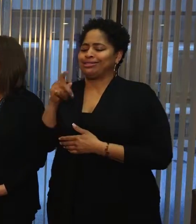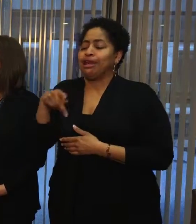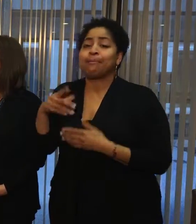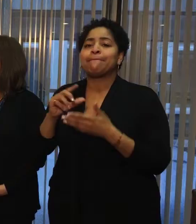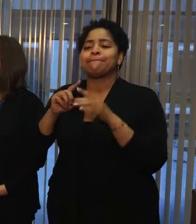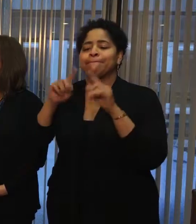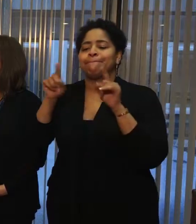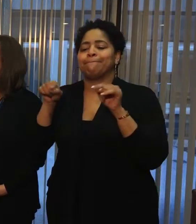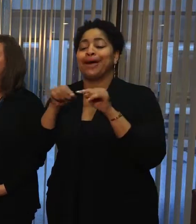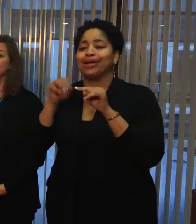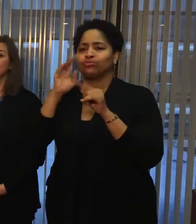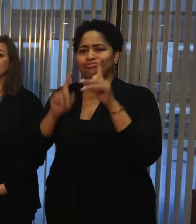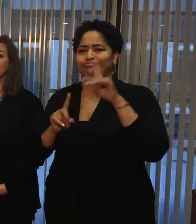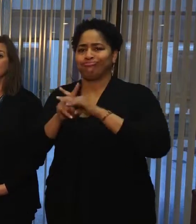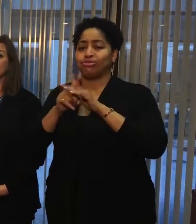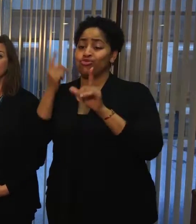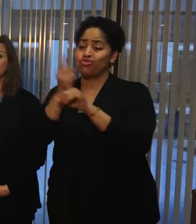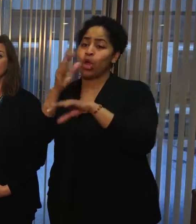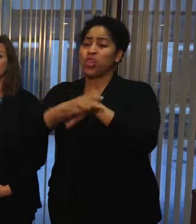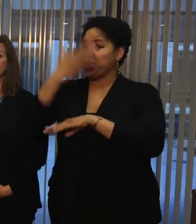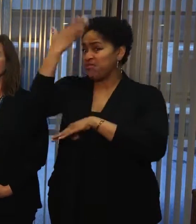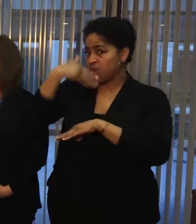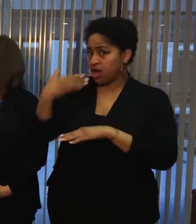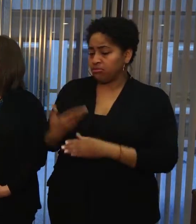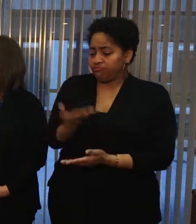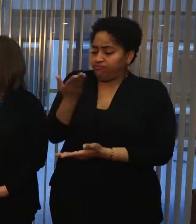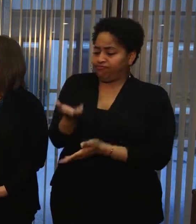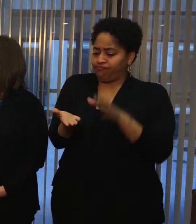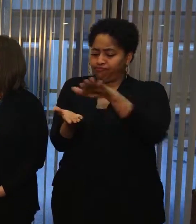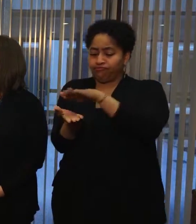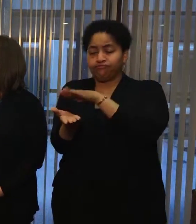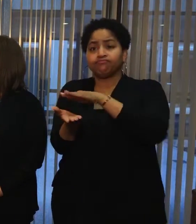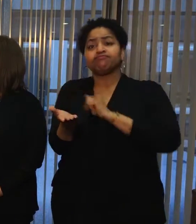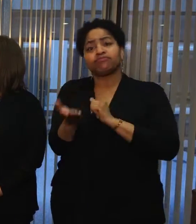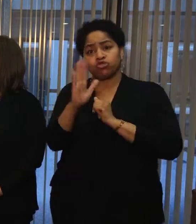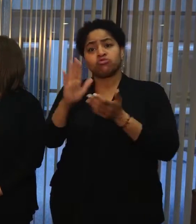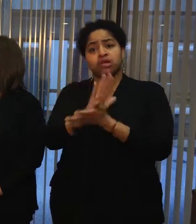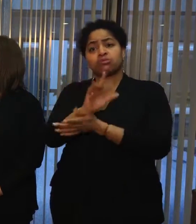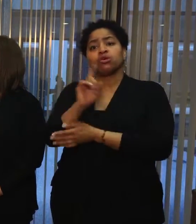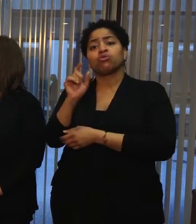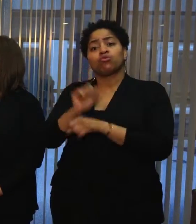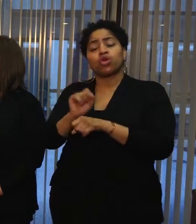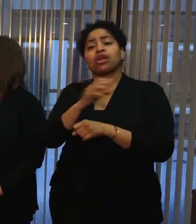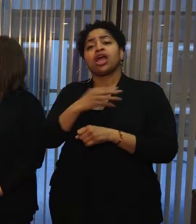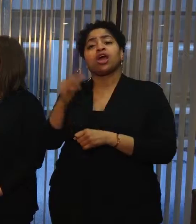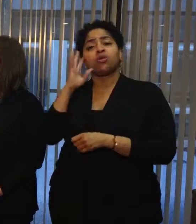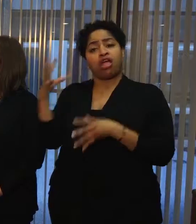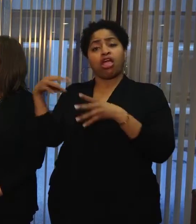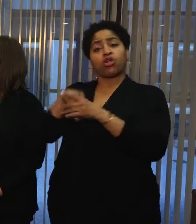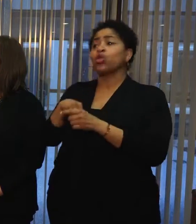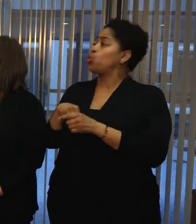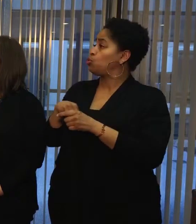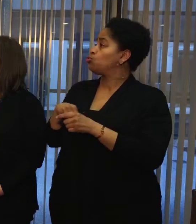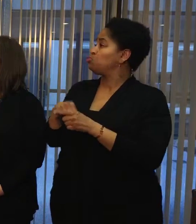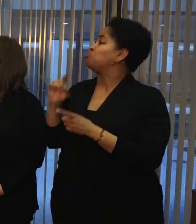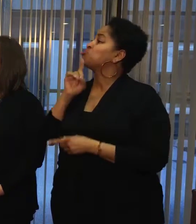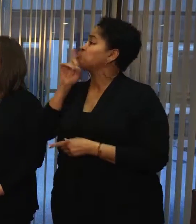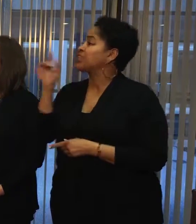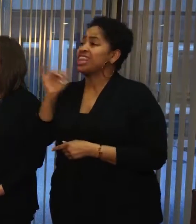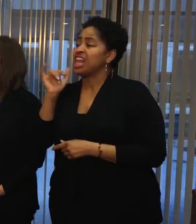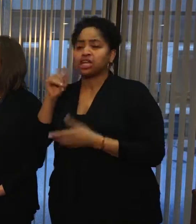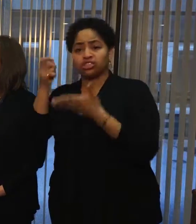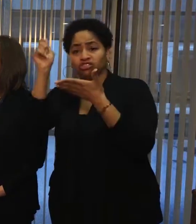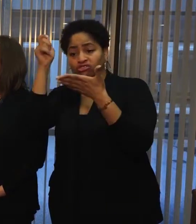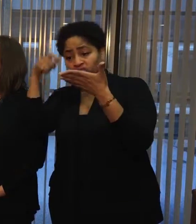box. It's going to appear right on the front page of your paperwork, and it's going to include really sort of like